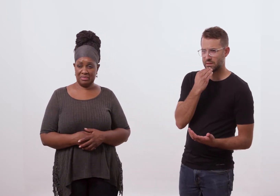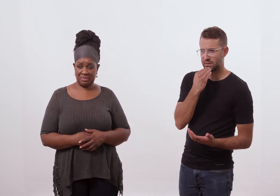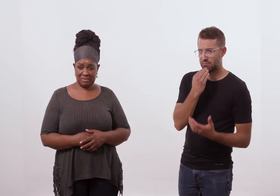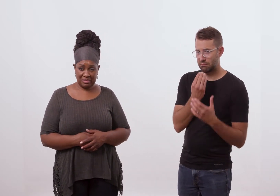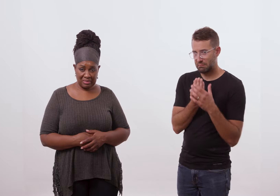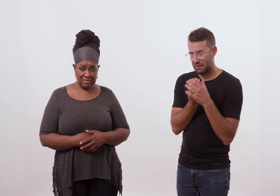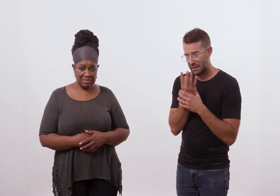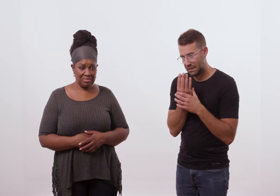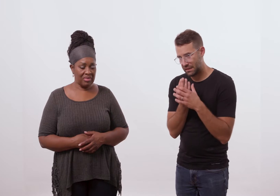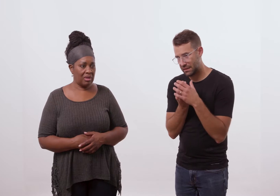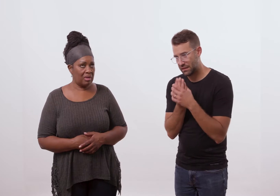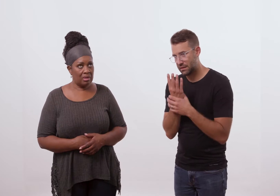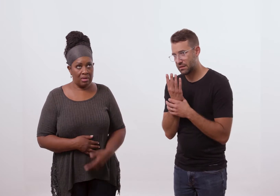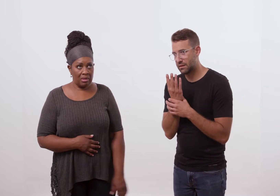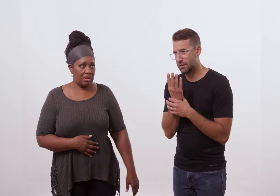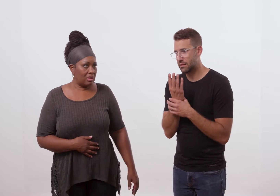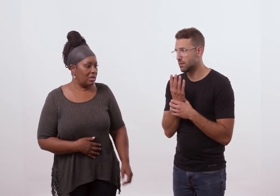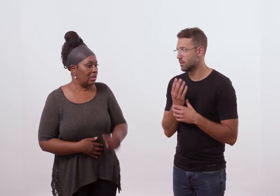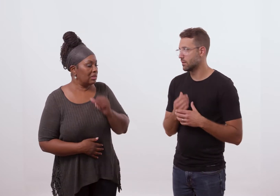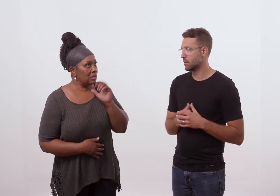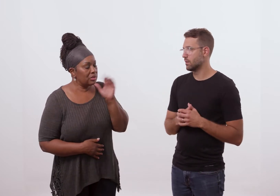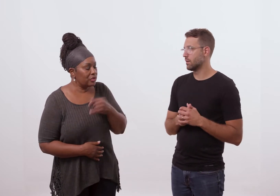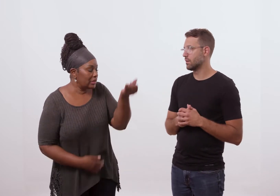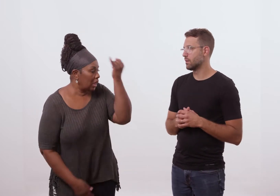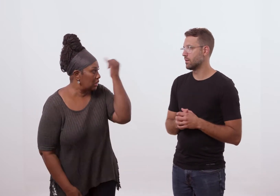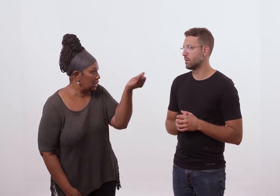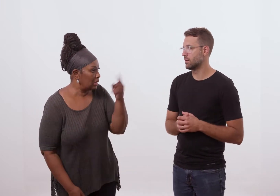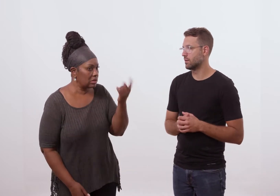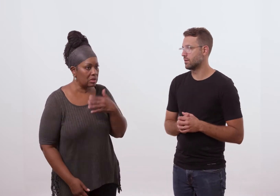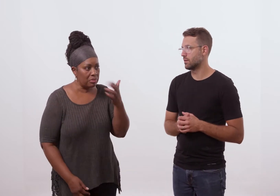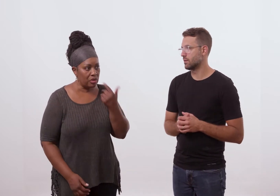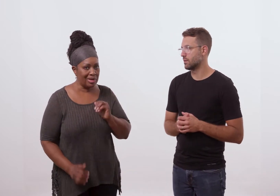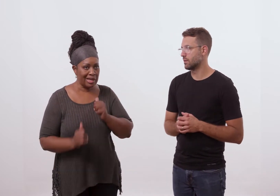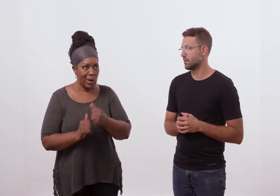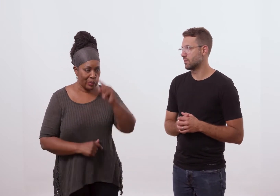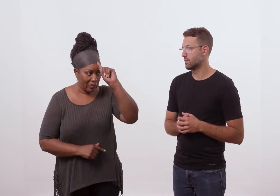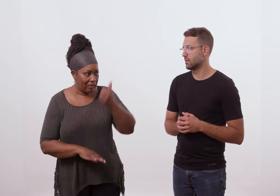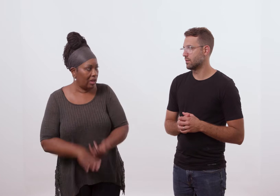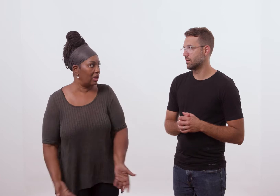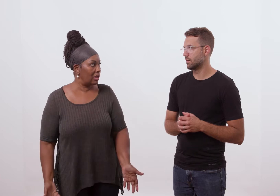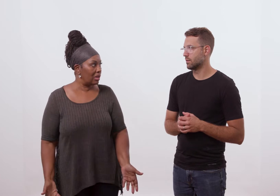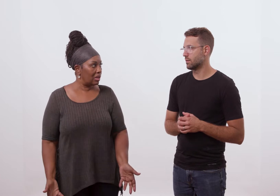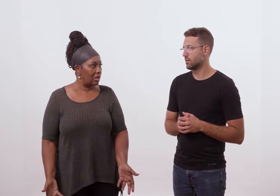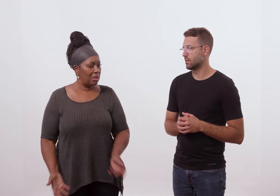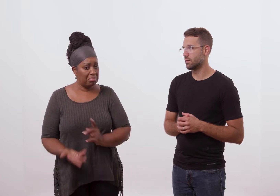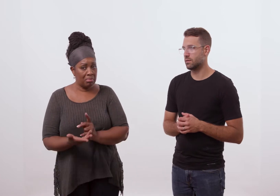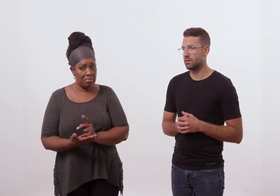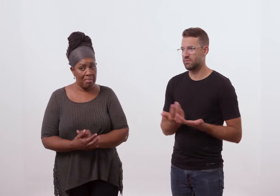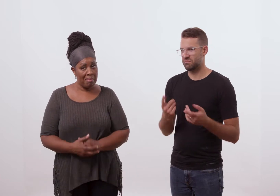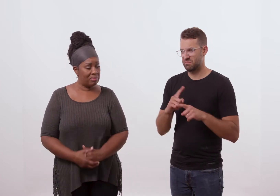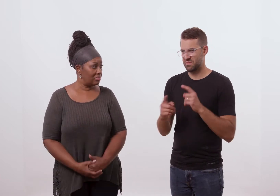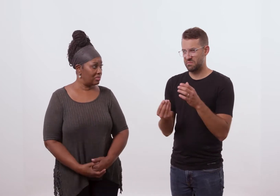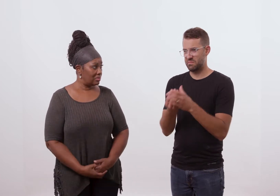plants? It's not such a strange idea. It's only because of the way you're saying it. But plants, that's